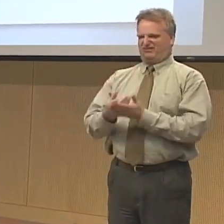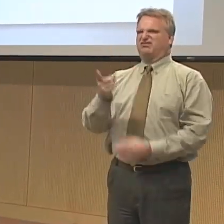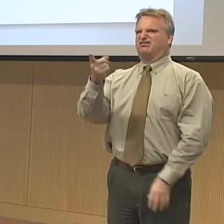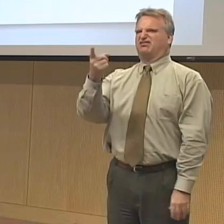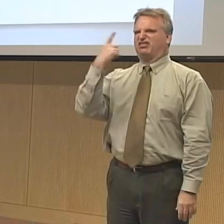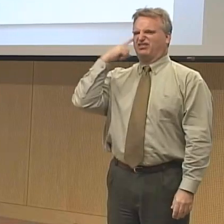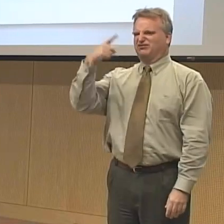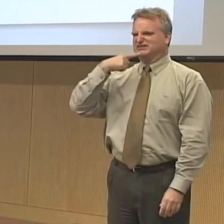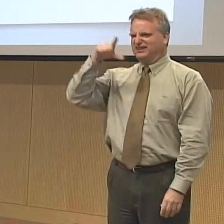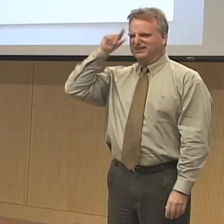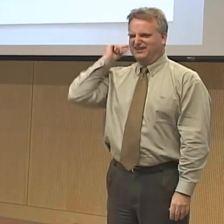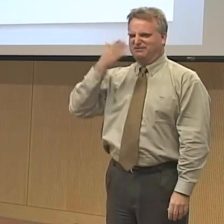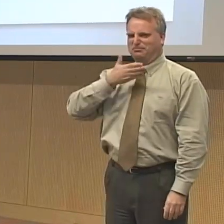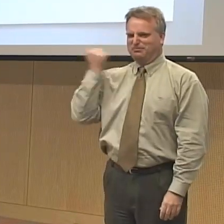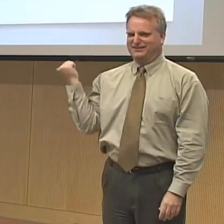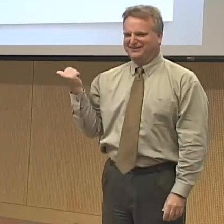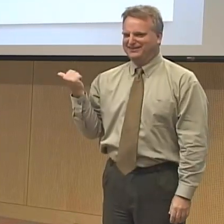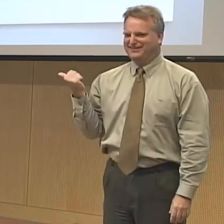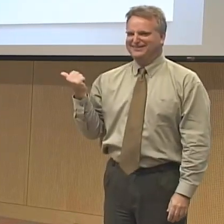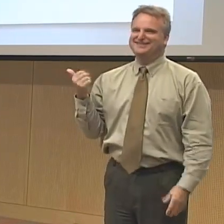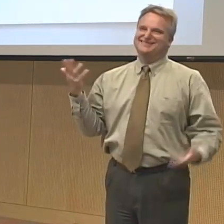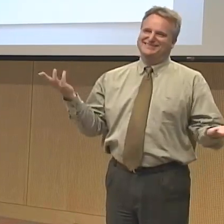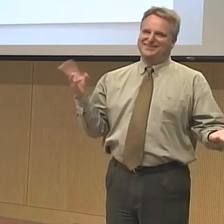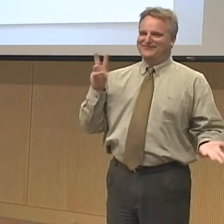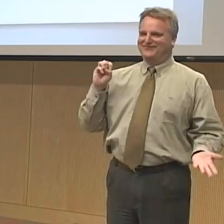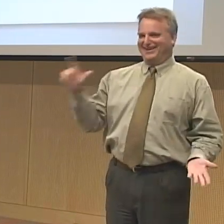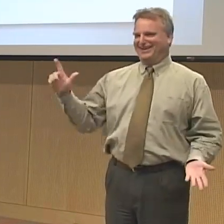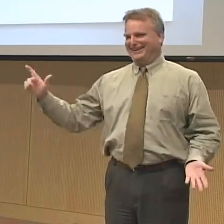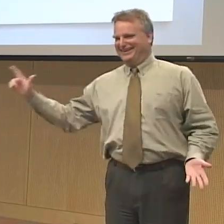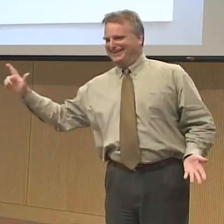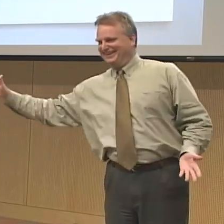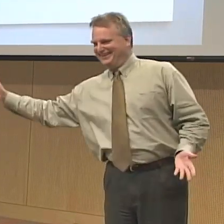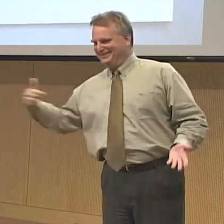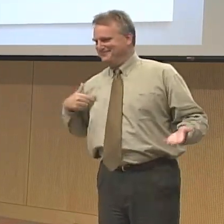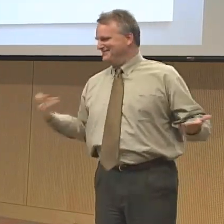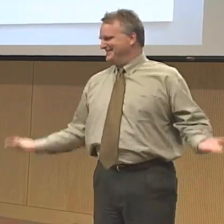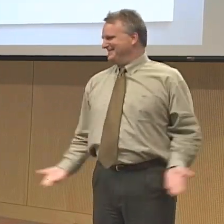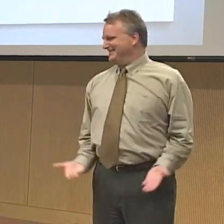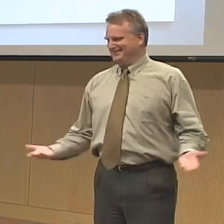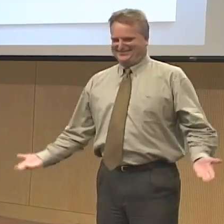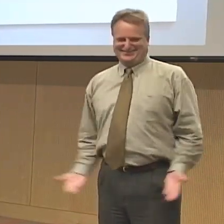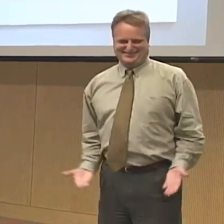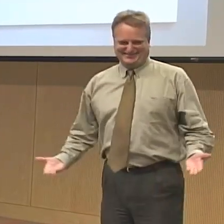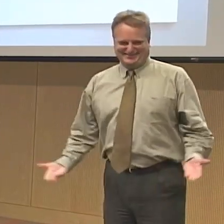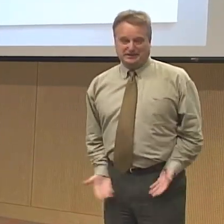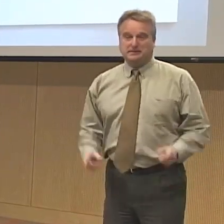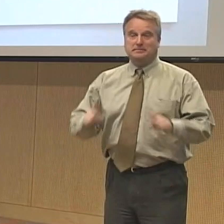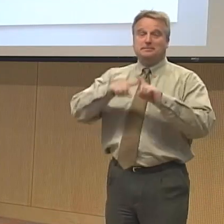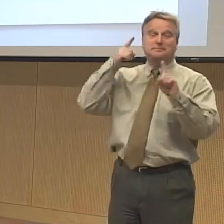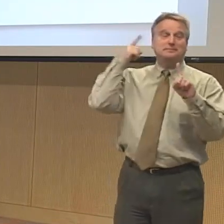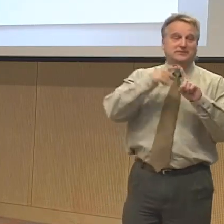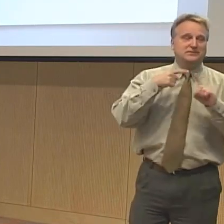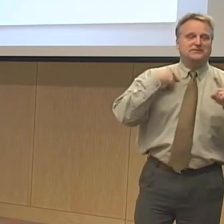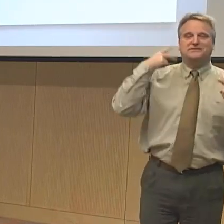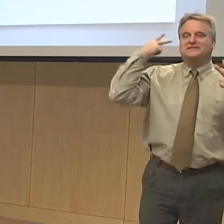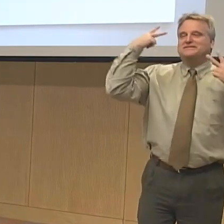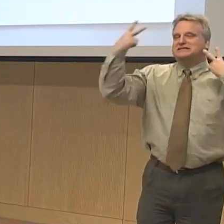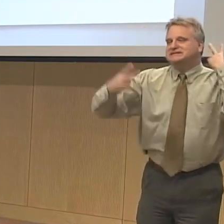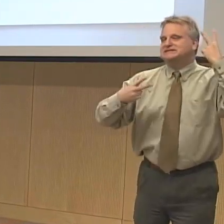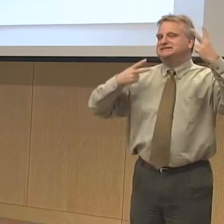and said, "Oh, I thought you said that Gallaudet was a better school." Well, I said, "I'm here." My point is that